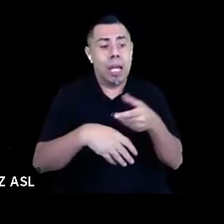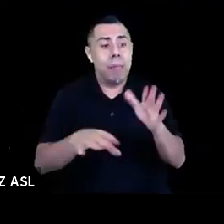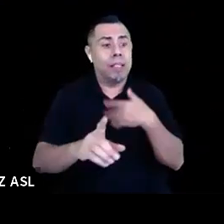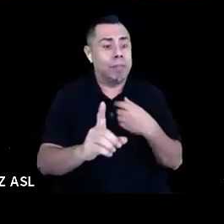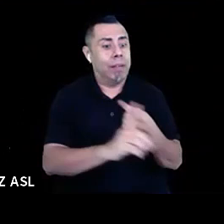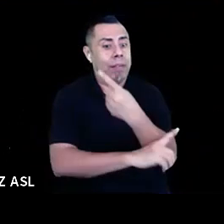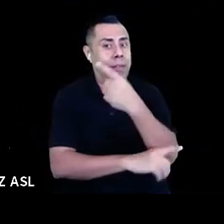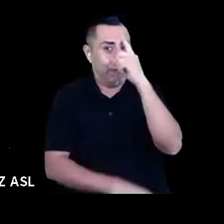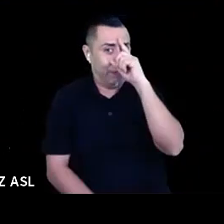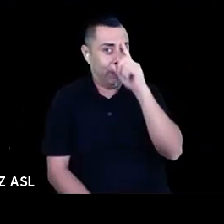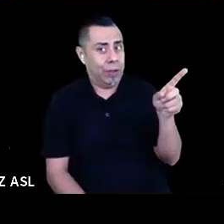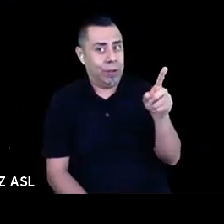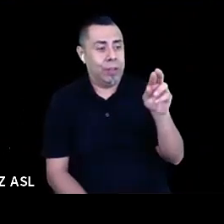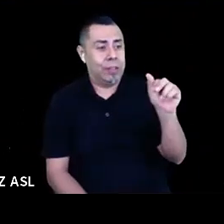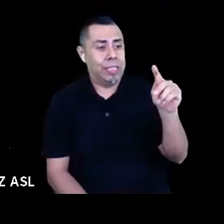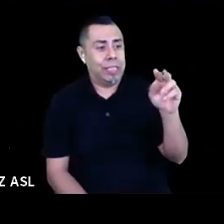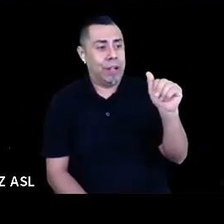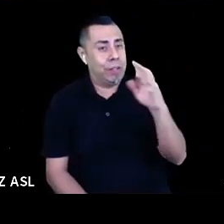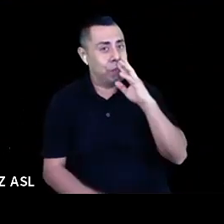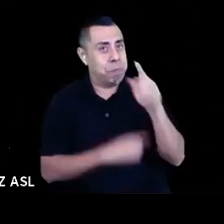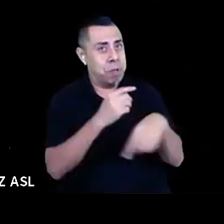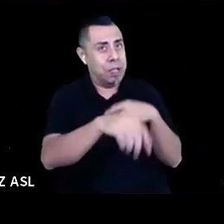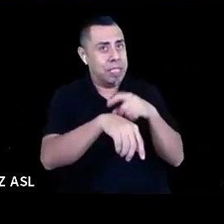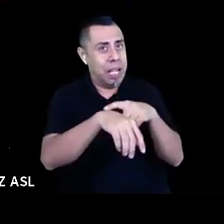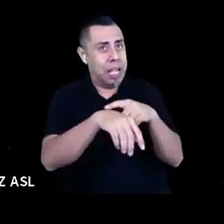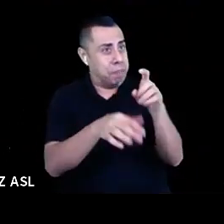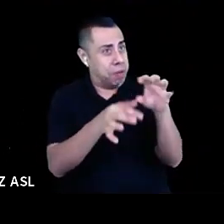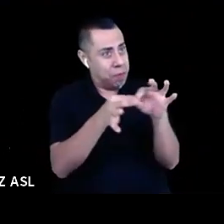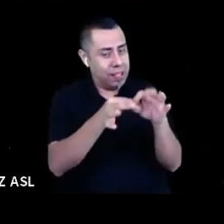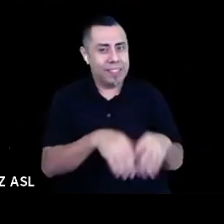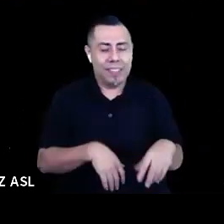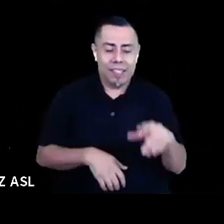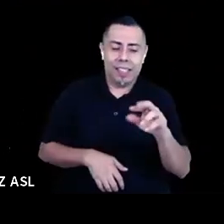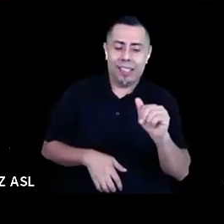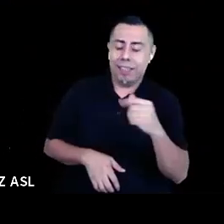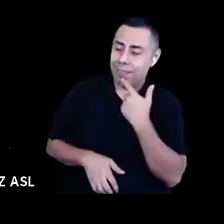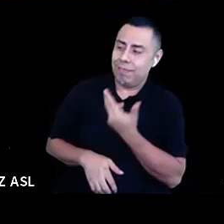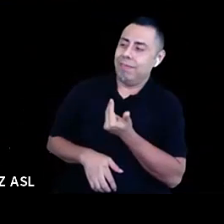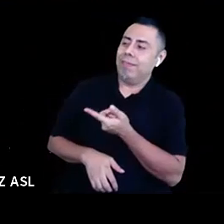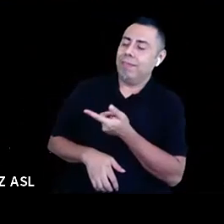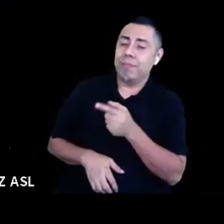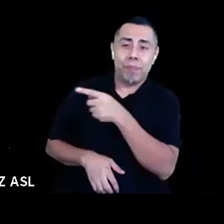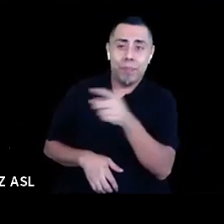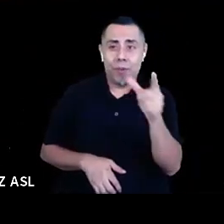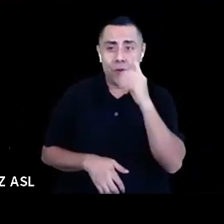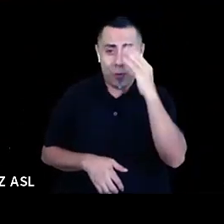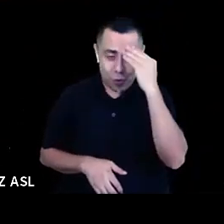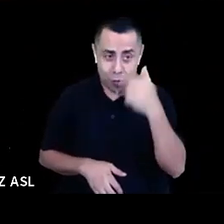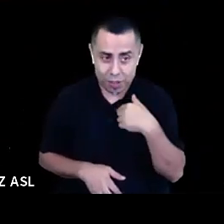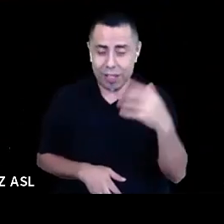Well, well, well, well, look at that. So, um, those of y'all who know me in, you know, real life outside the zoom squares, um, or